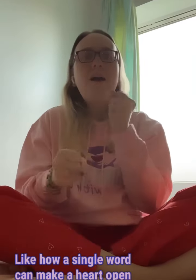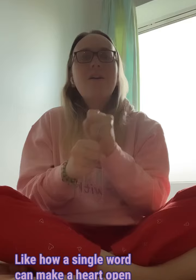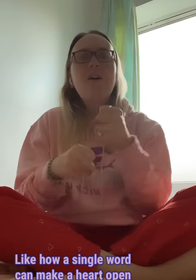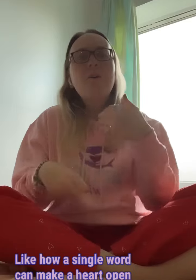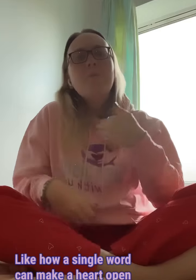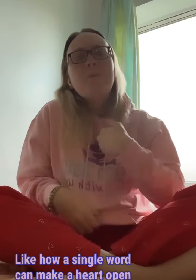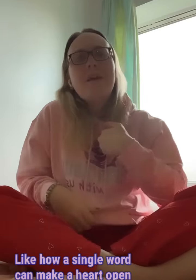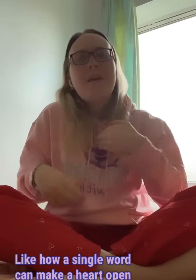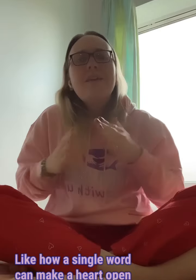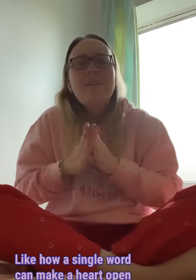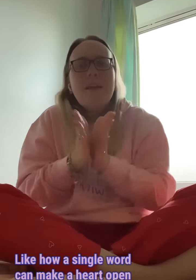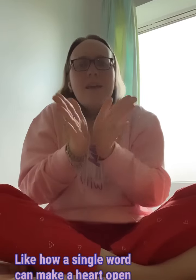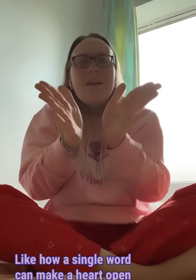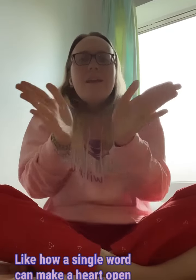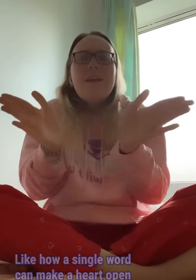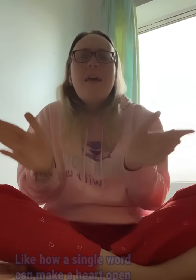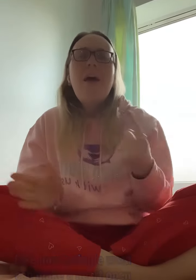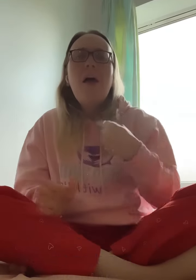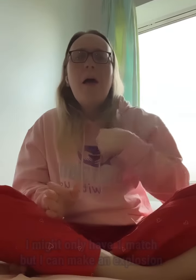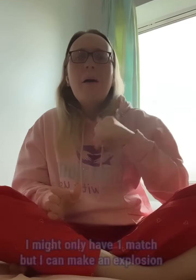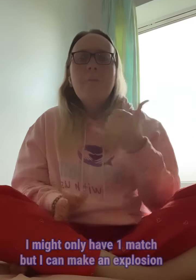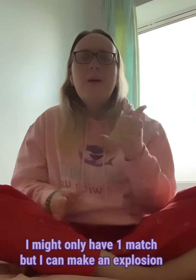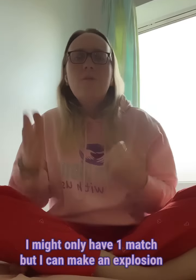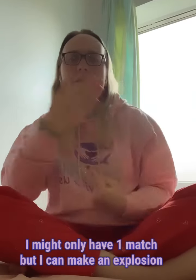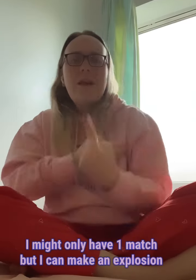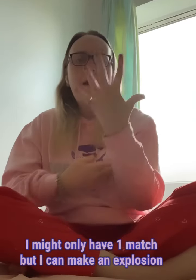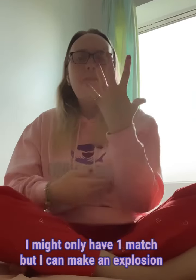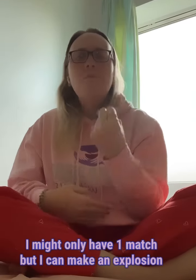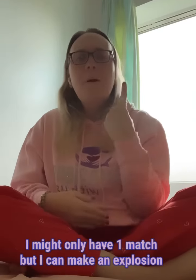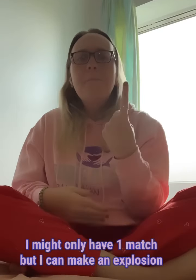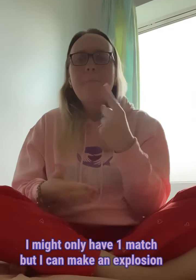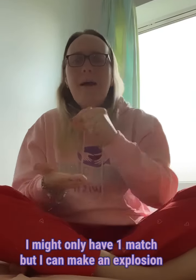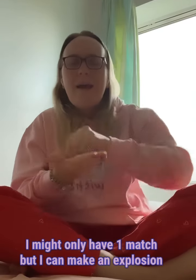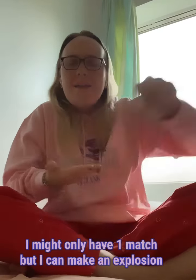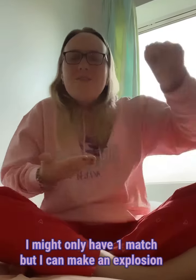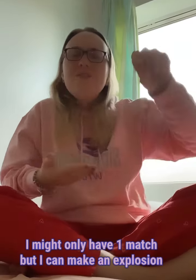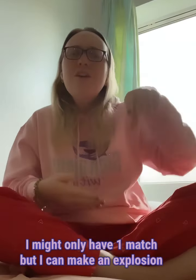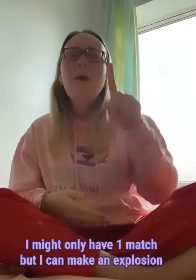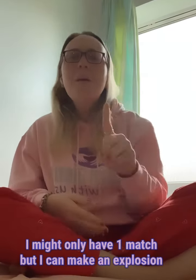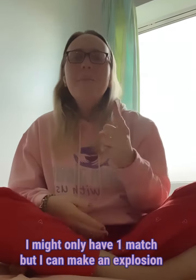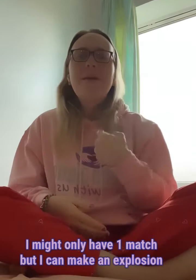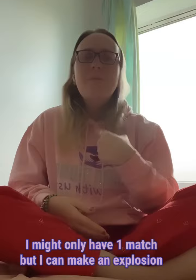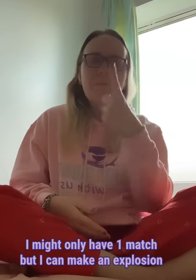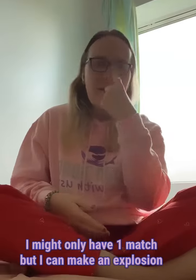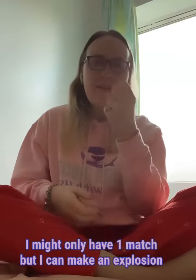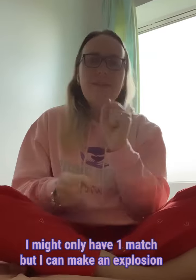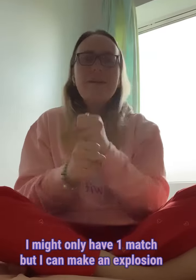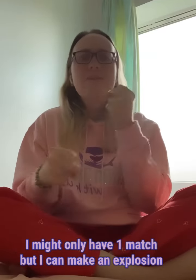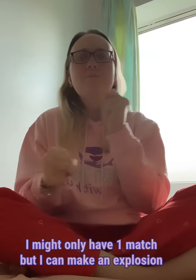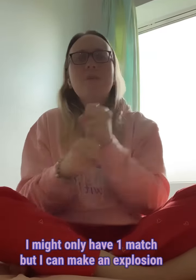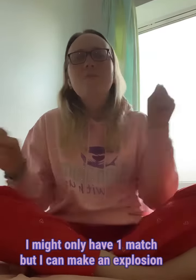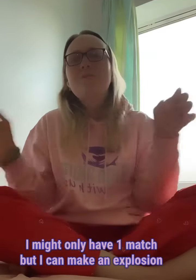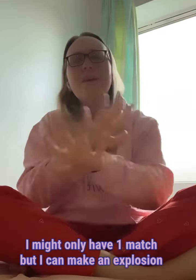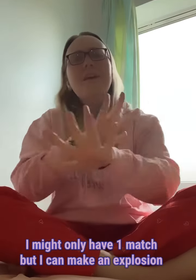heart open. I might only have one match, but I can make an